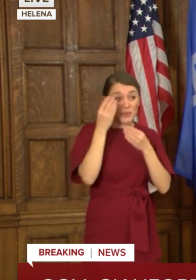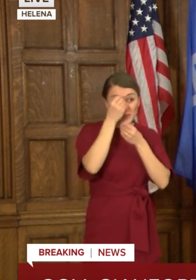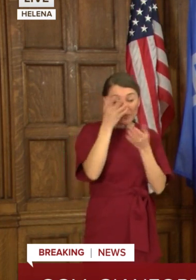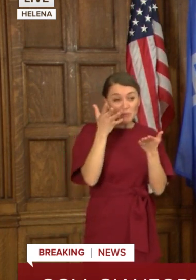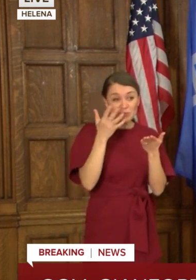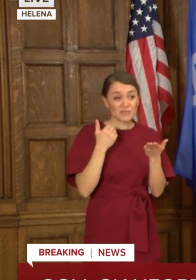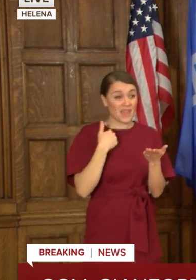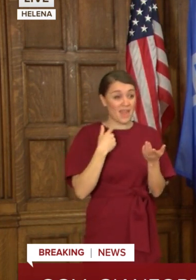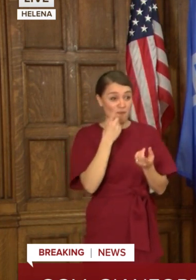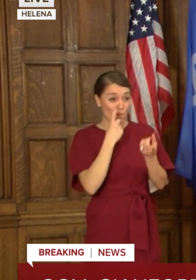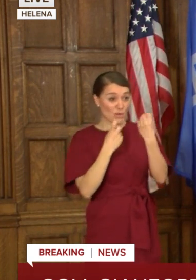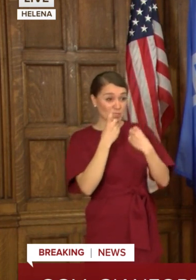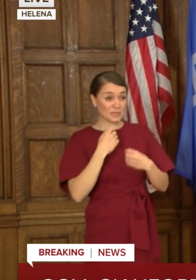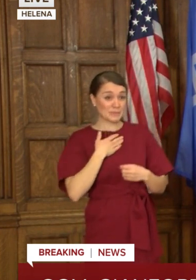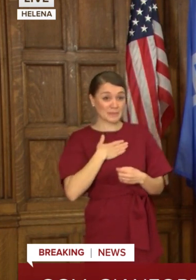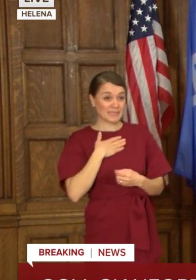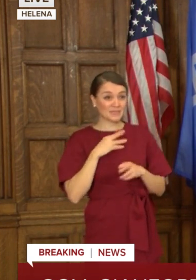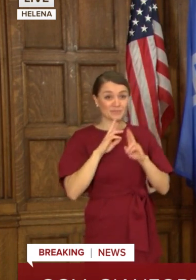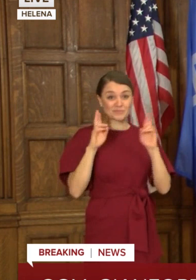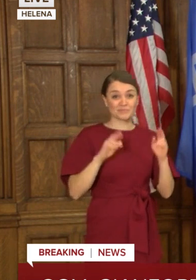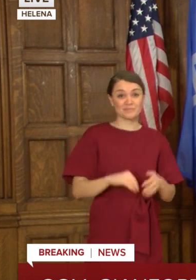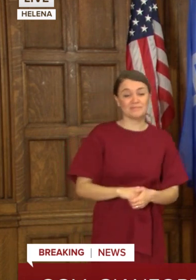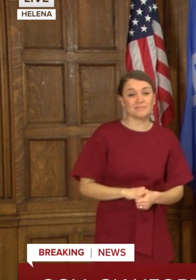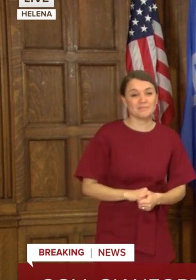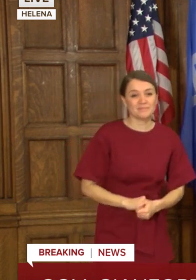to take your questions.